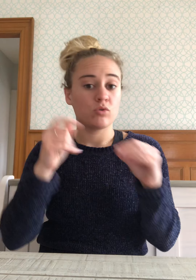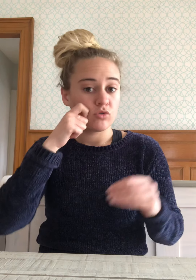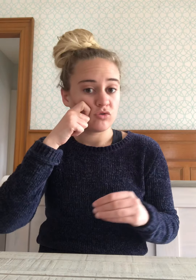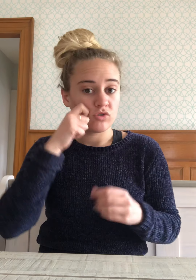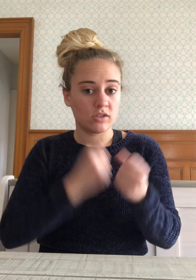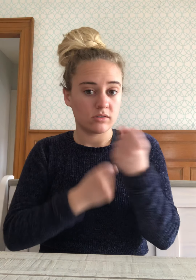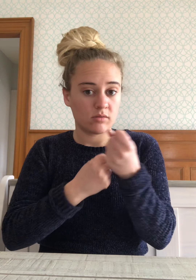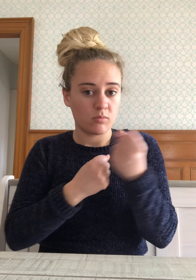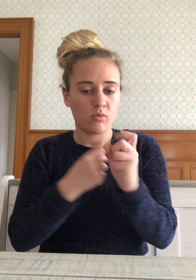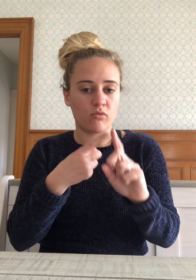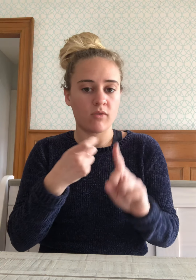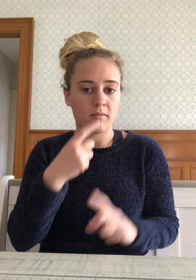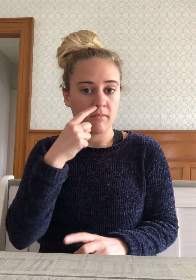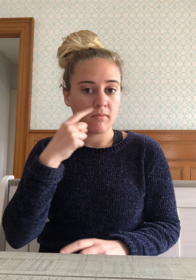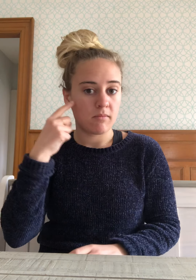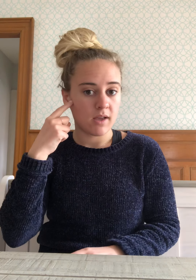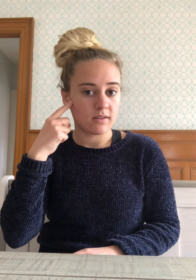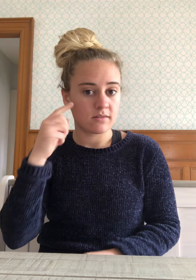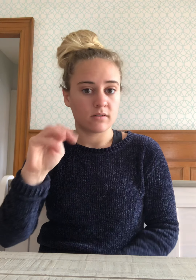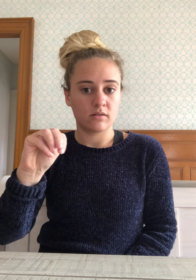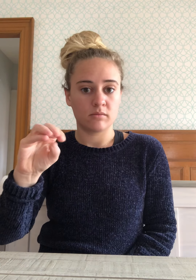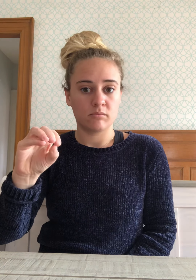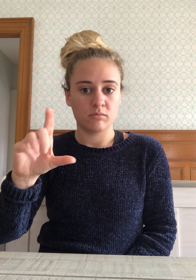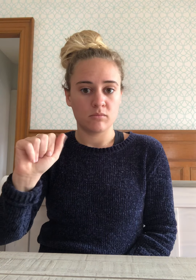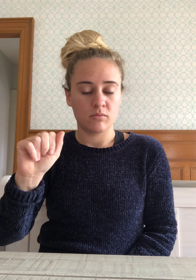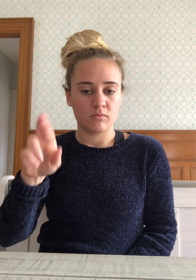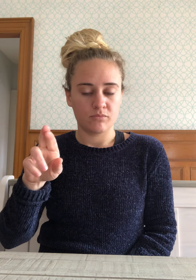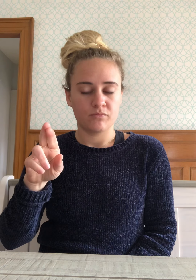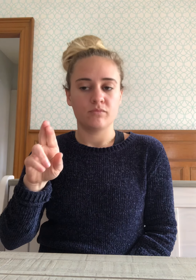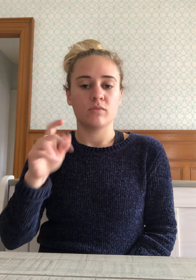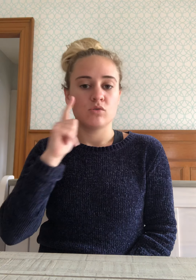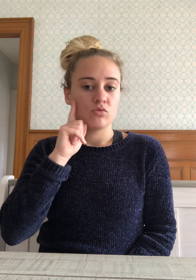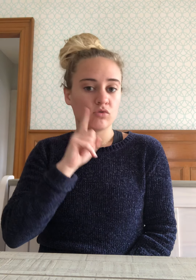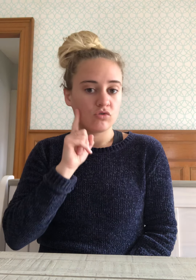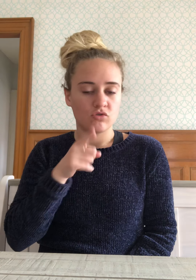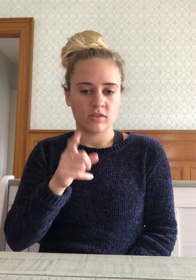the maxillary molars so that the cheek doesn't fall in between the teeth.